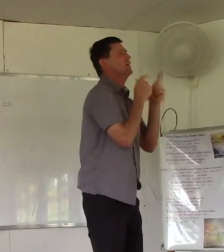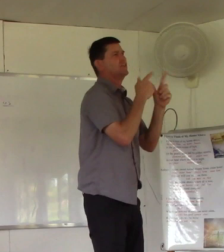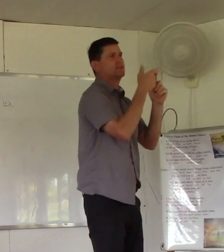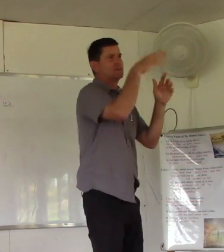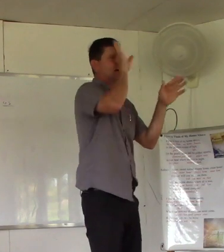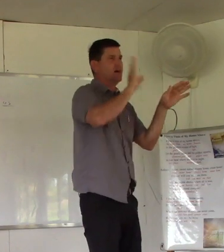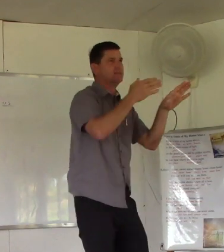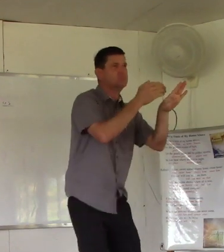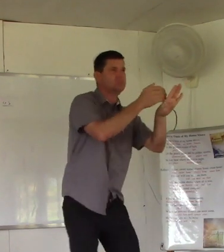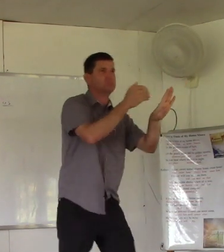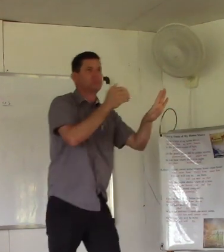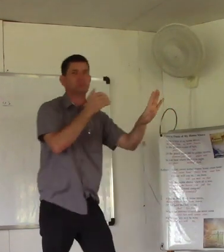Then God